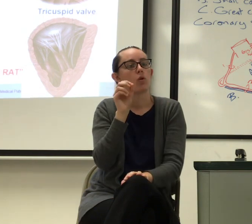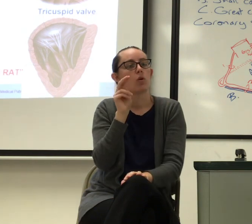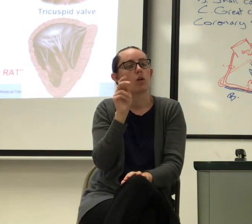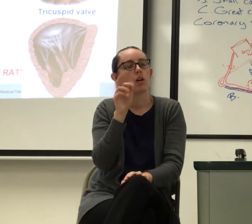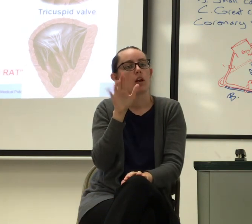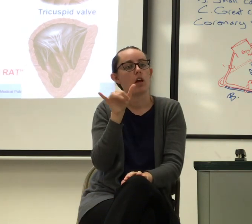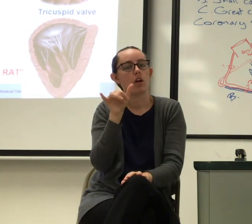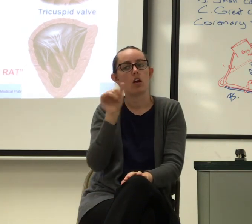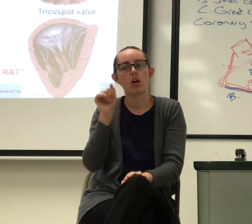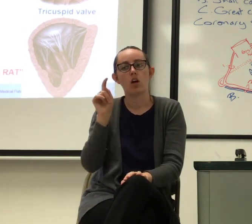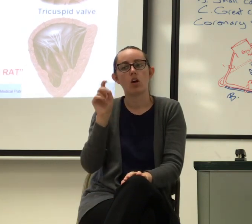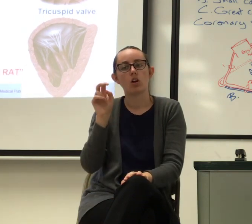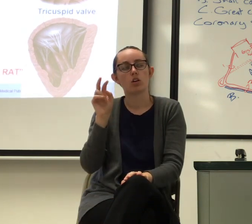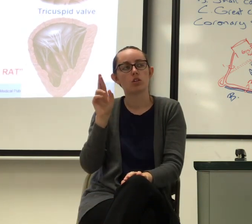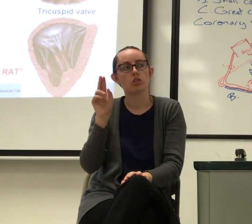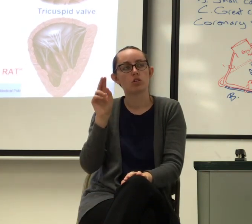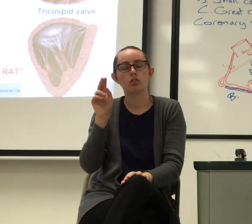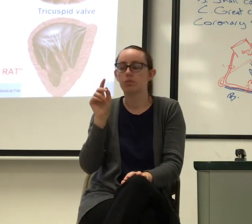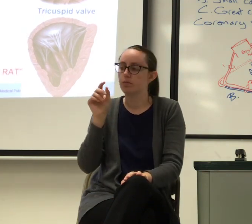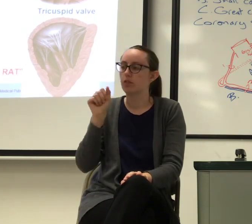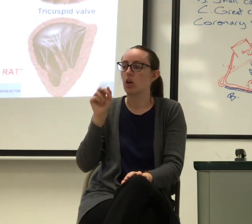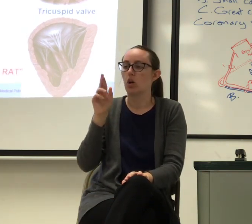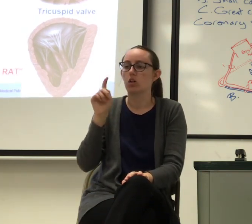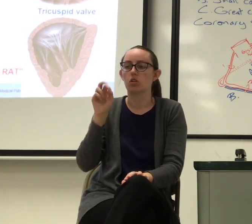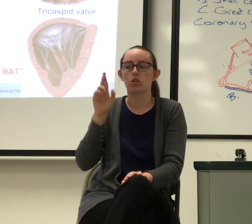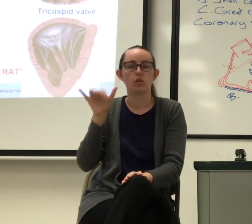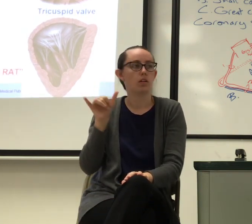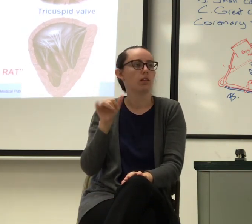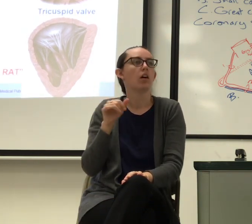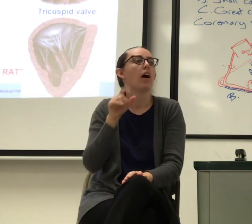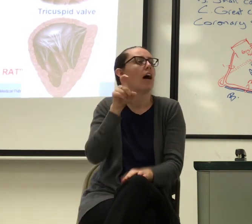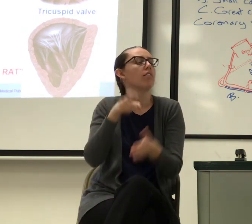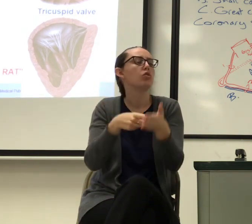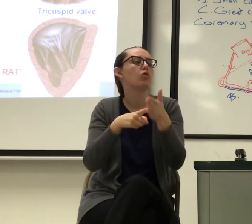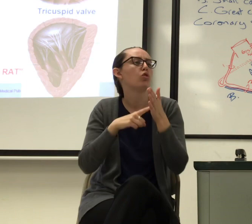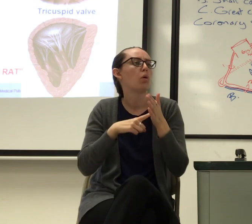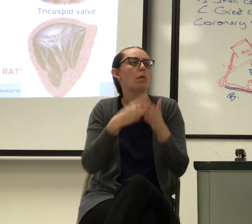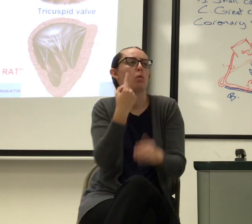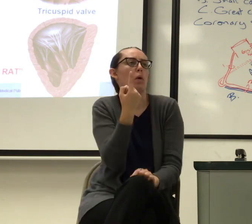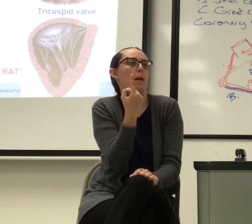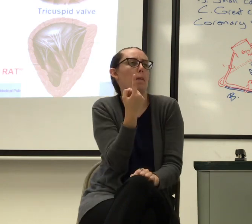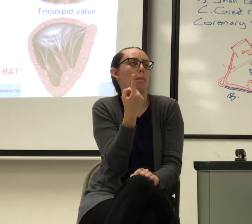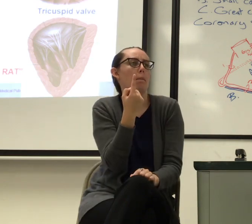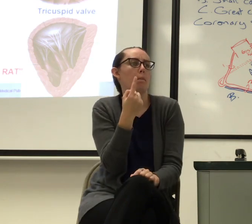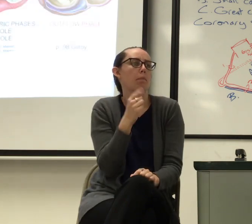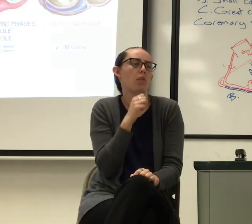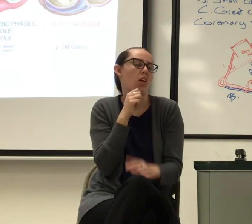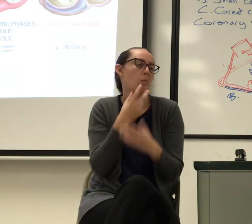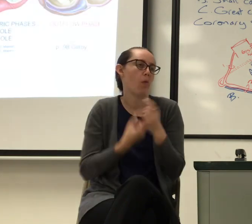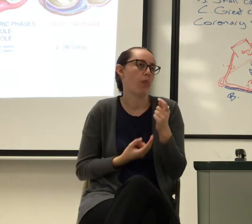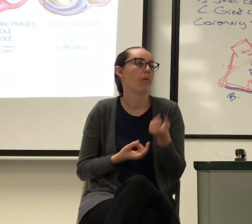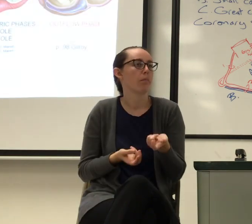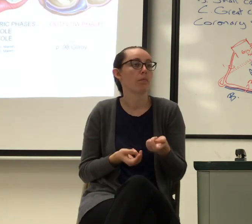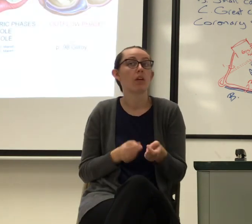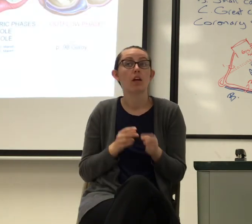valve. Okay. I just want you to show me one of them. I'm fine if you do that. That's good. This picture